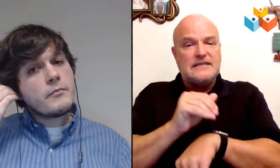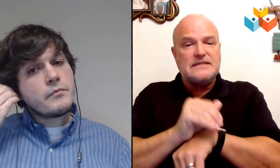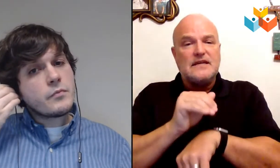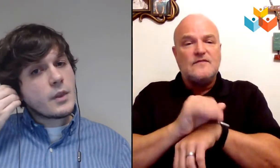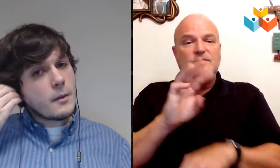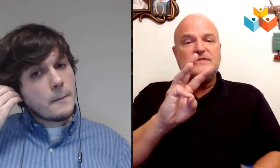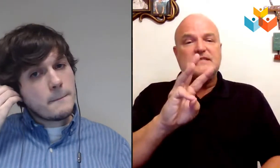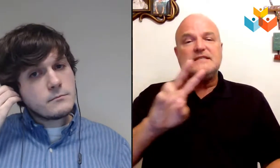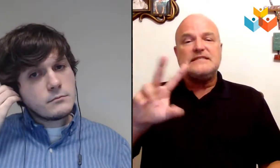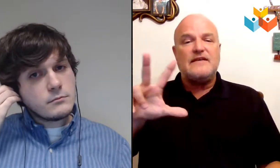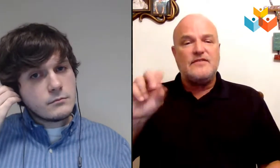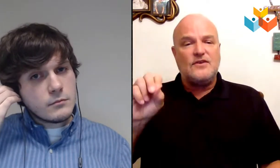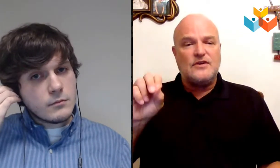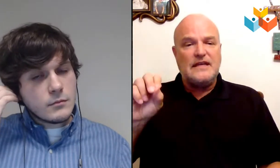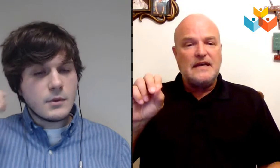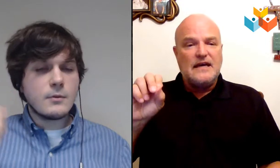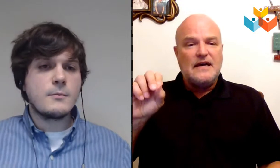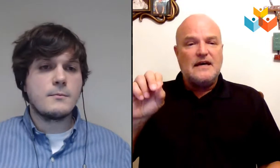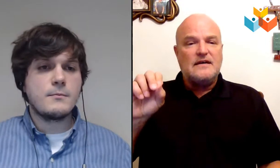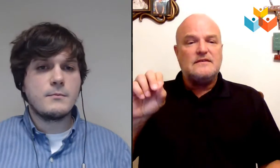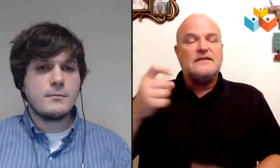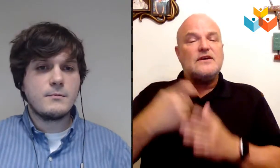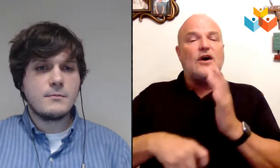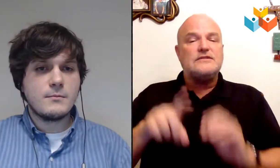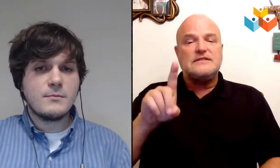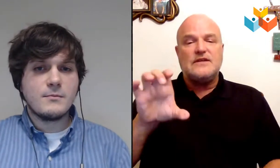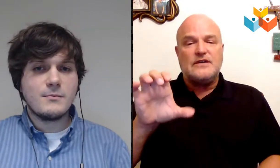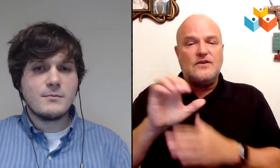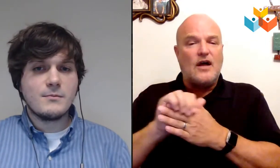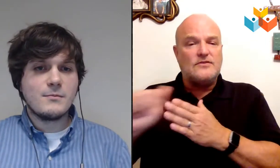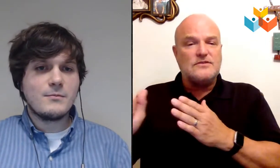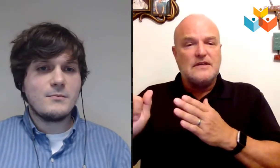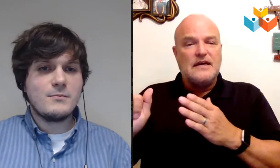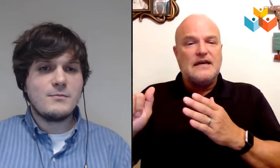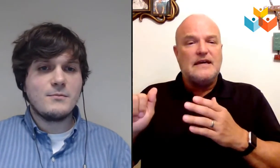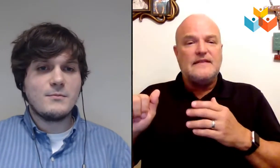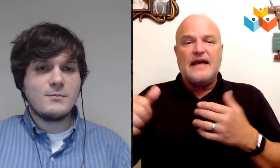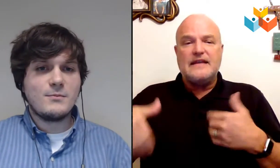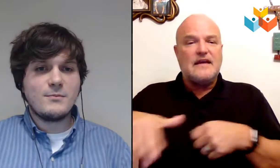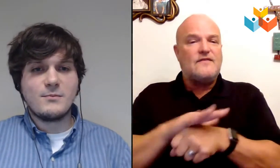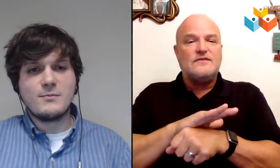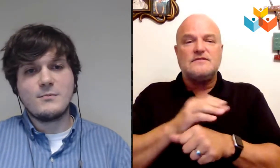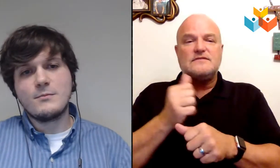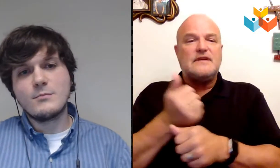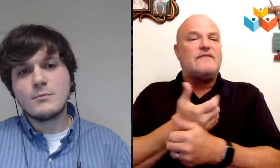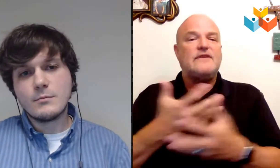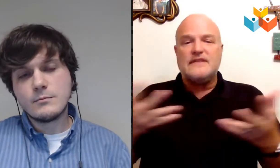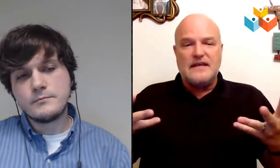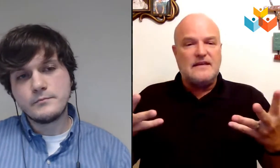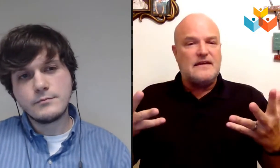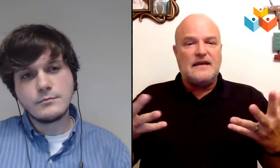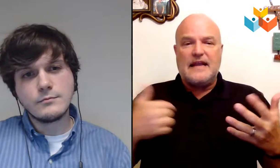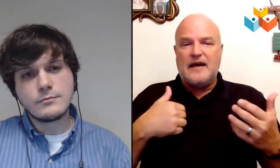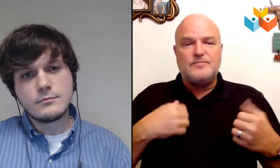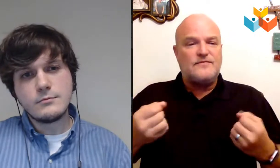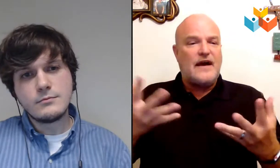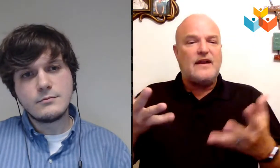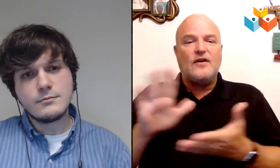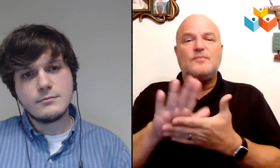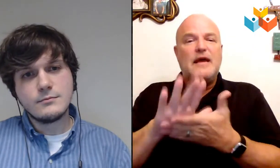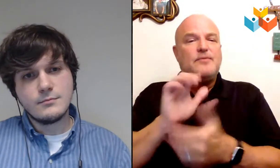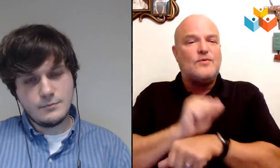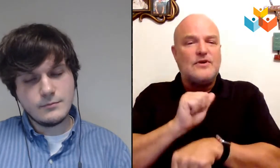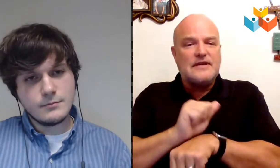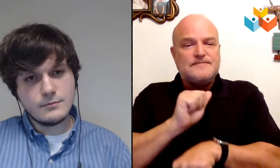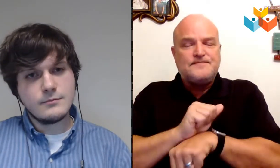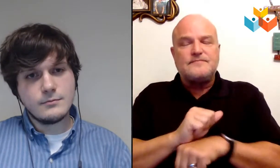Monday nights from 6 to 7:30. The cost is $100 and that covers everything. And I provide